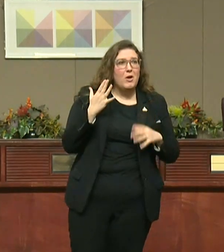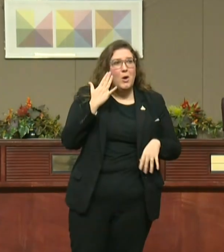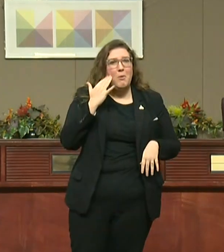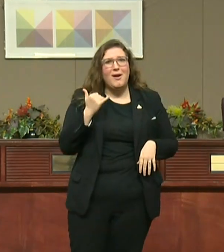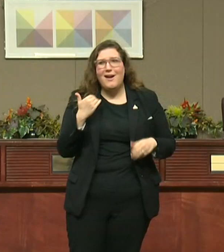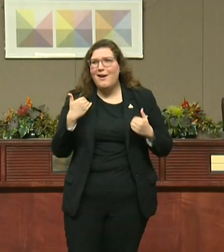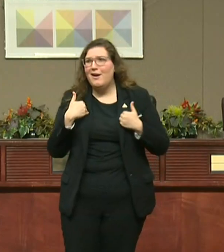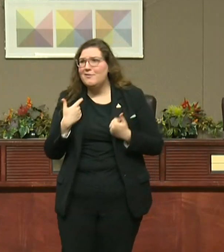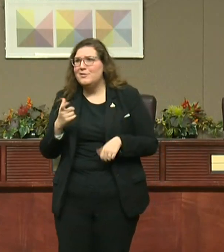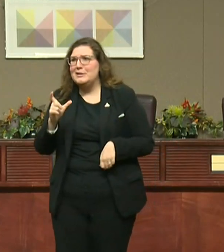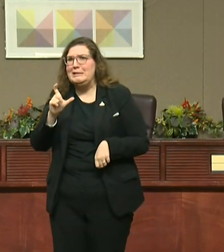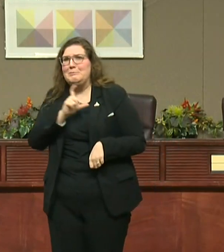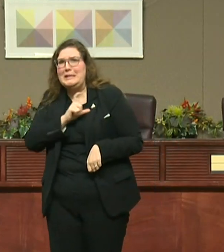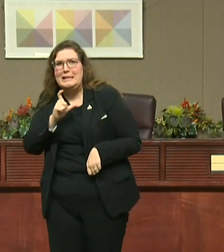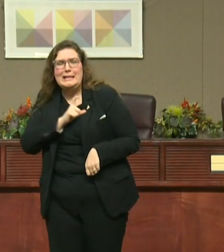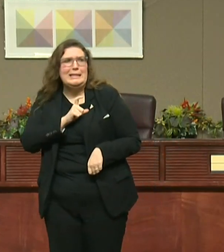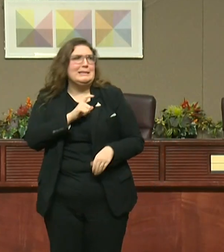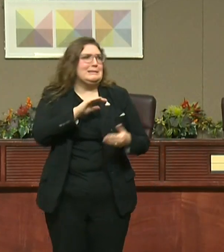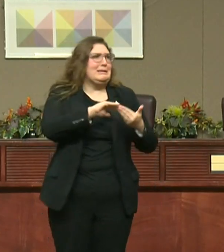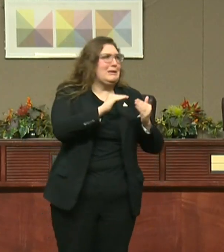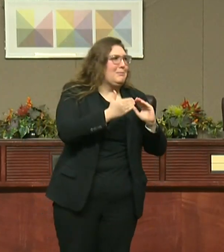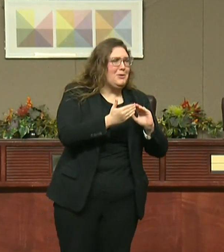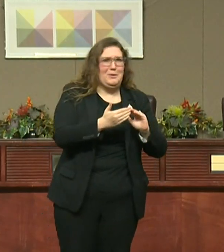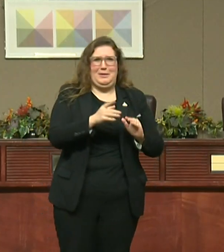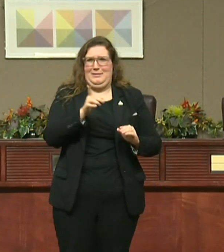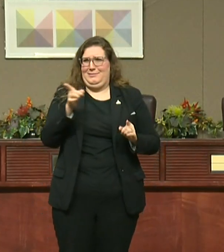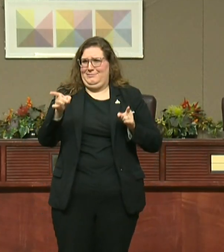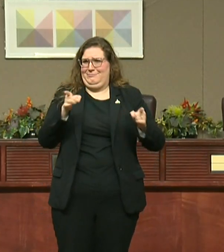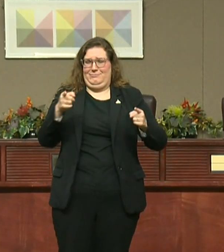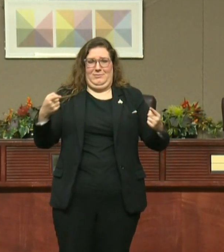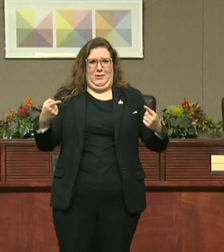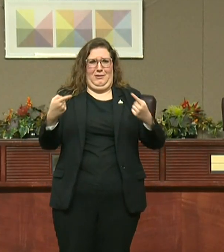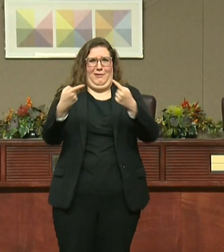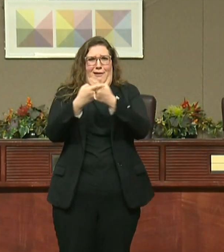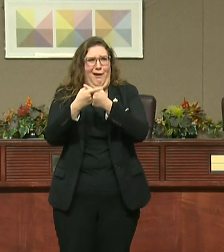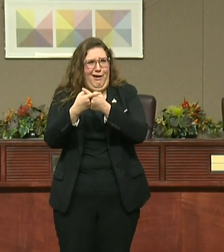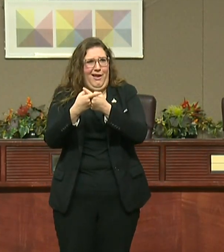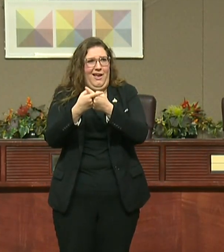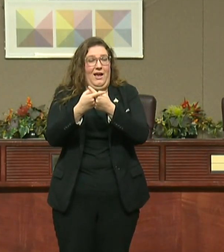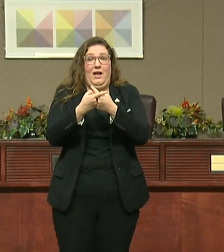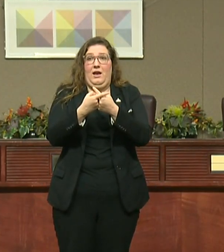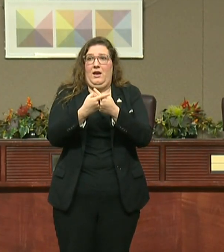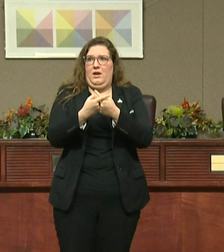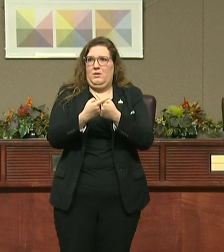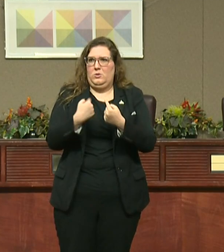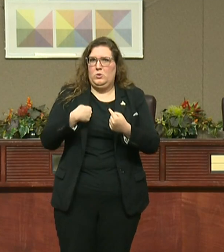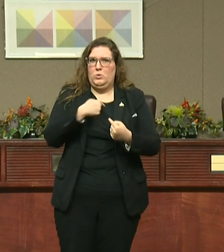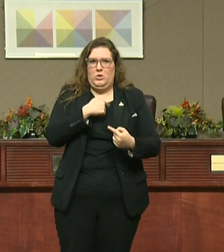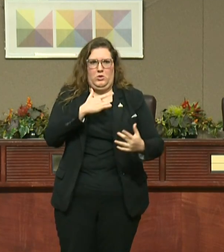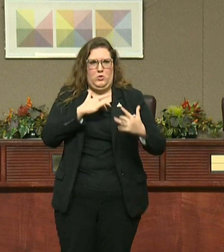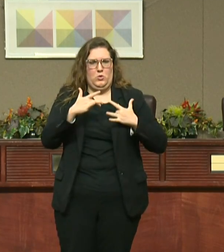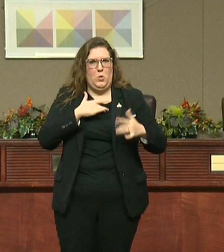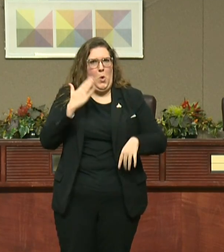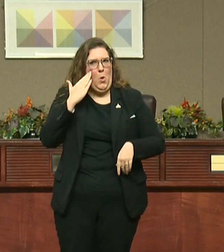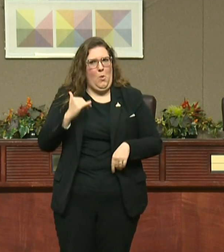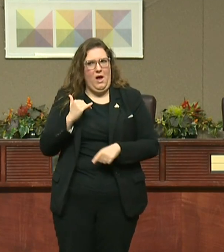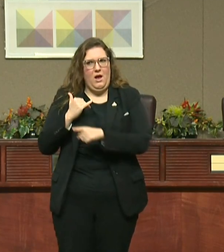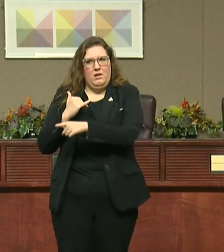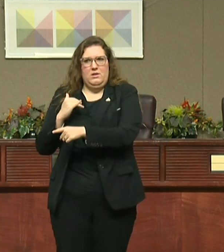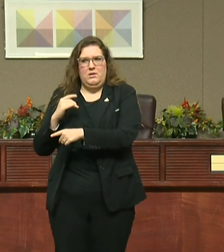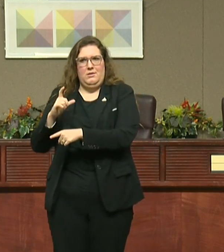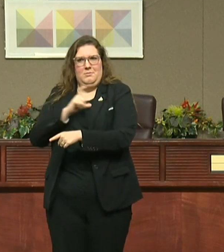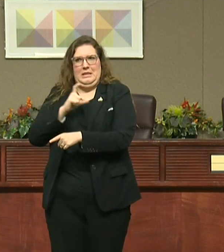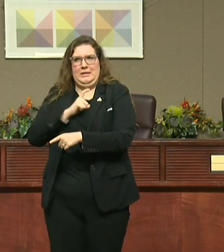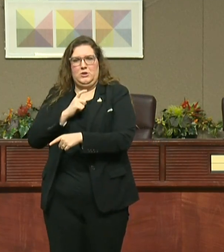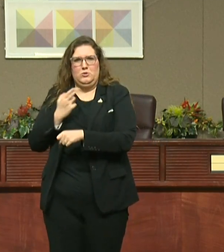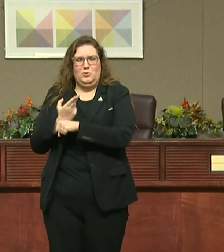community conflict and questions about police excessive use of force, I do not want to arbitrarily